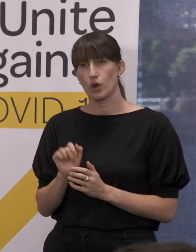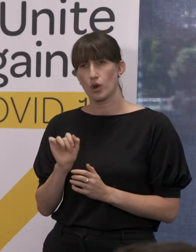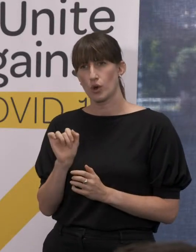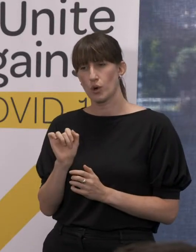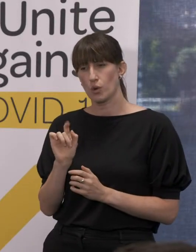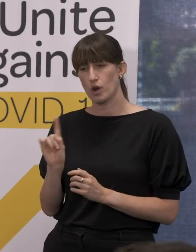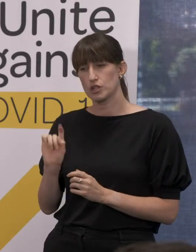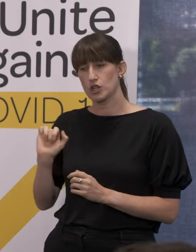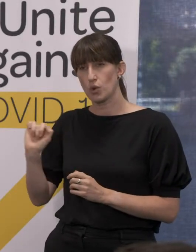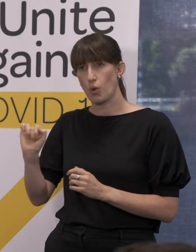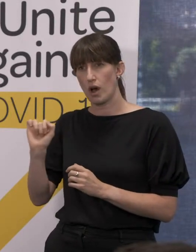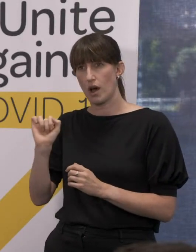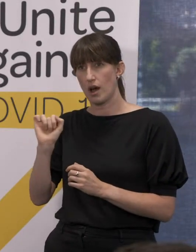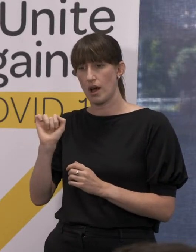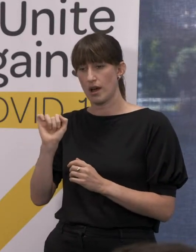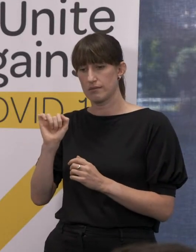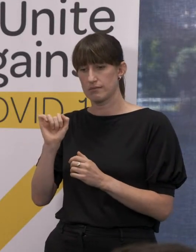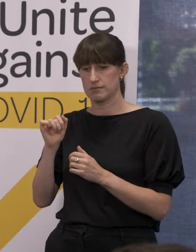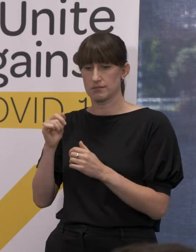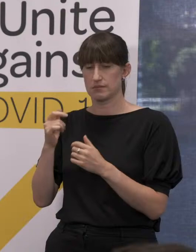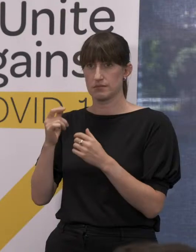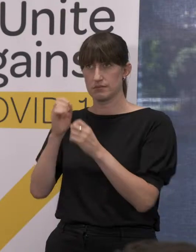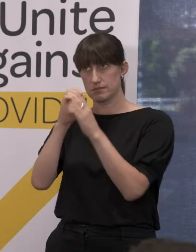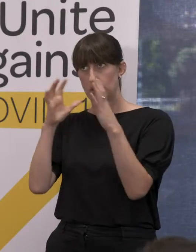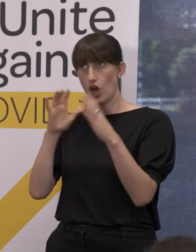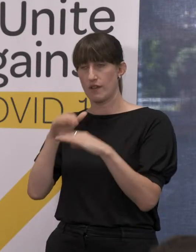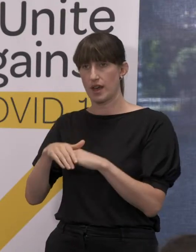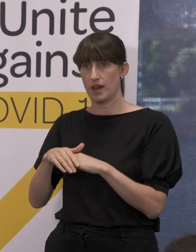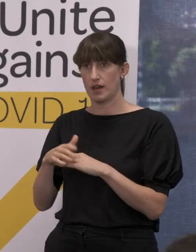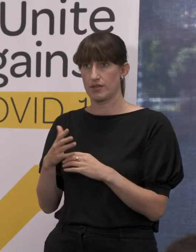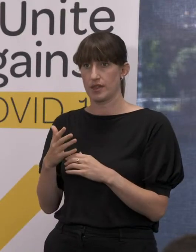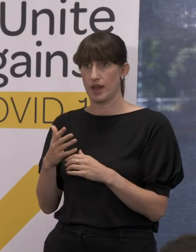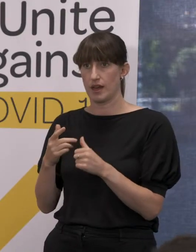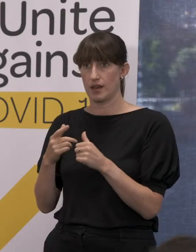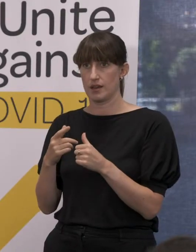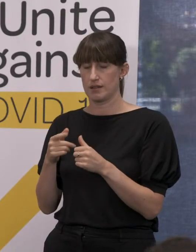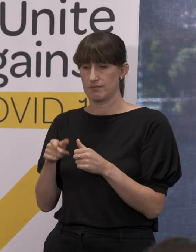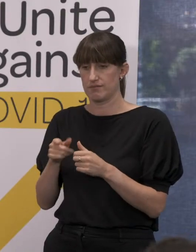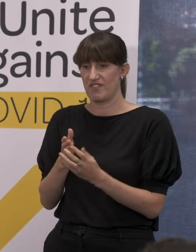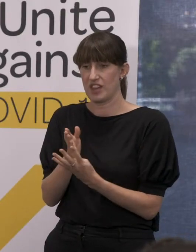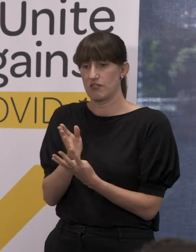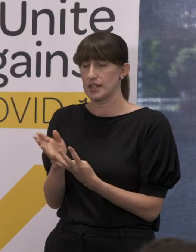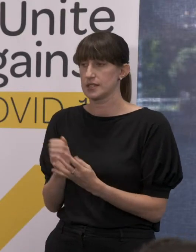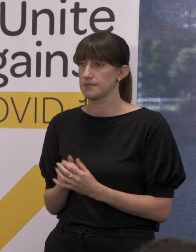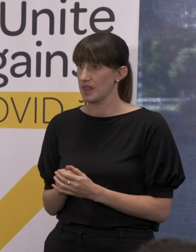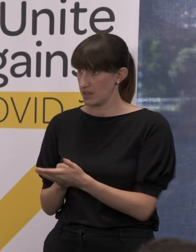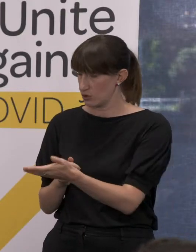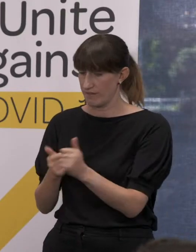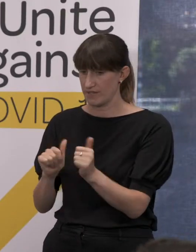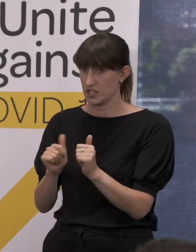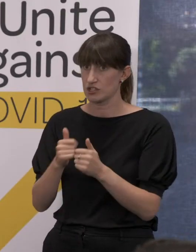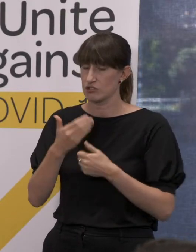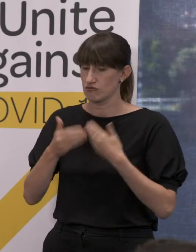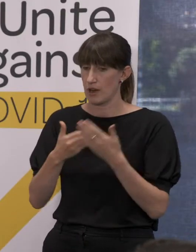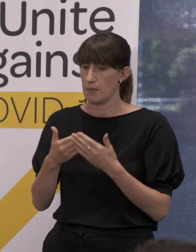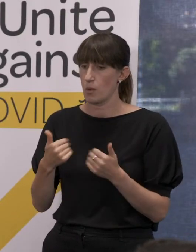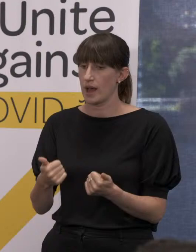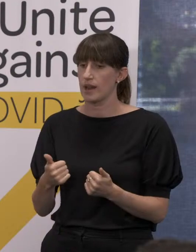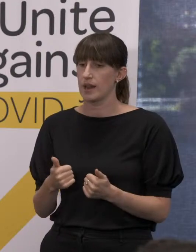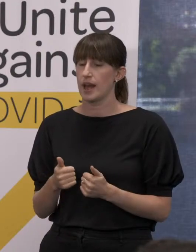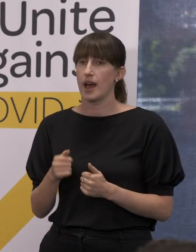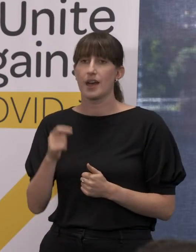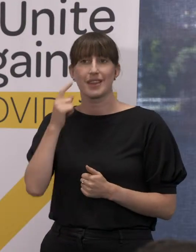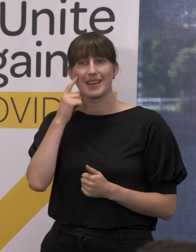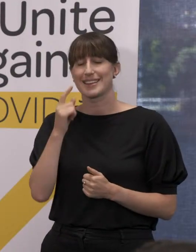variant? I think you've described it very well. I think that it doesn't provide an extant problem for us here because we have